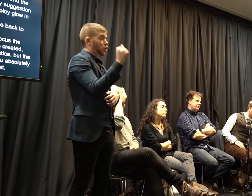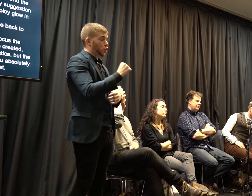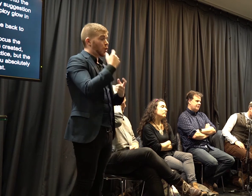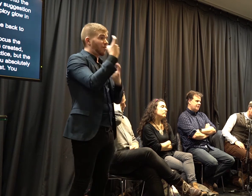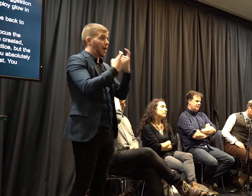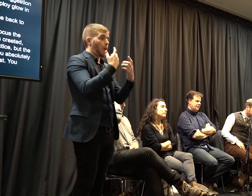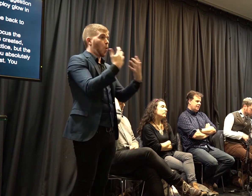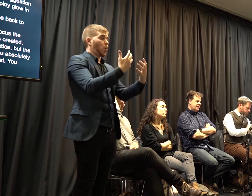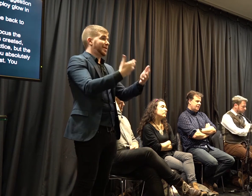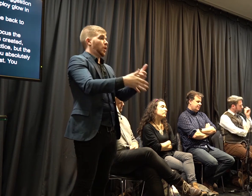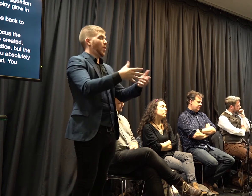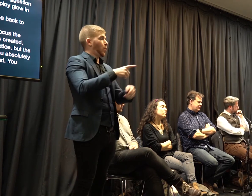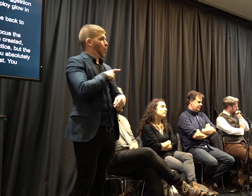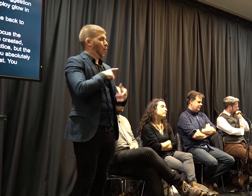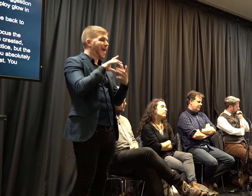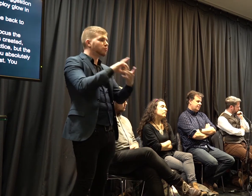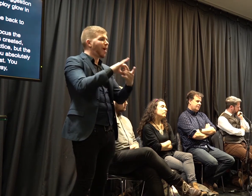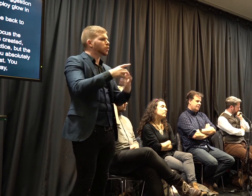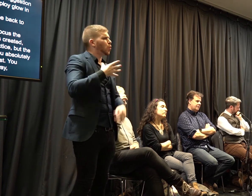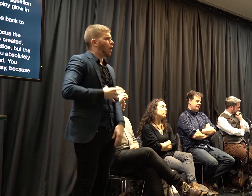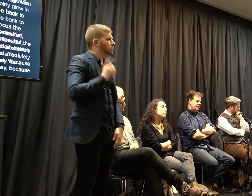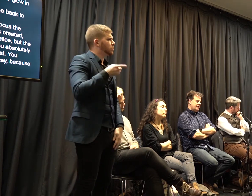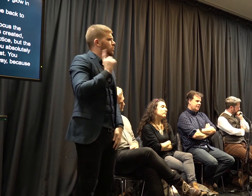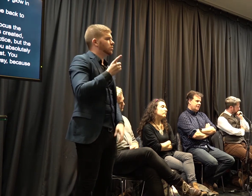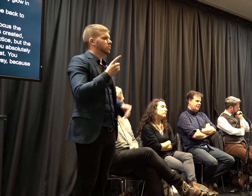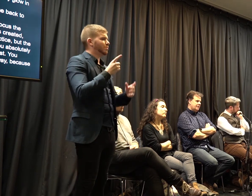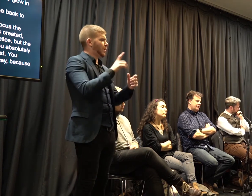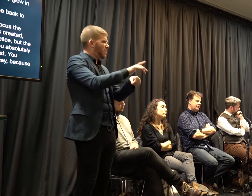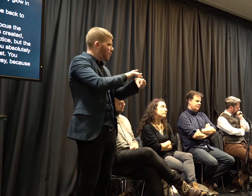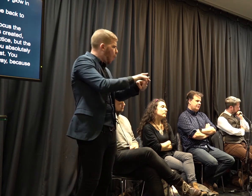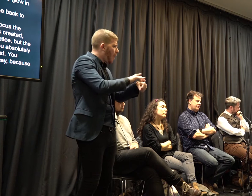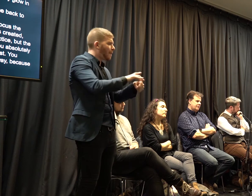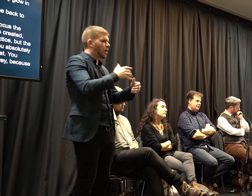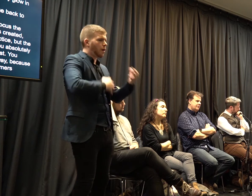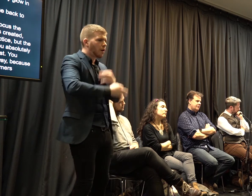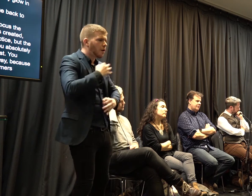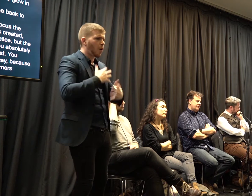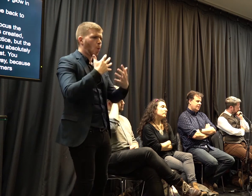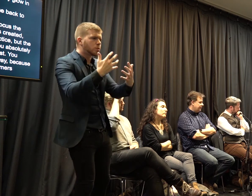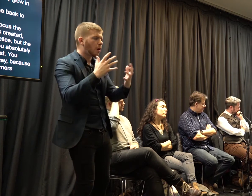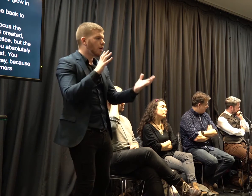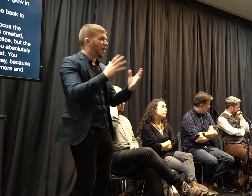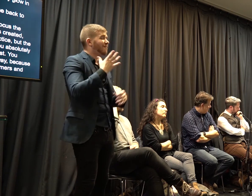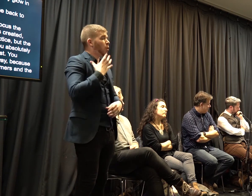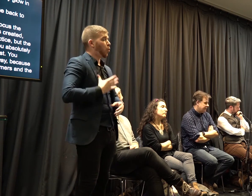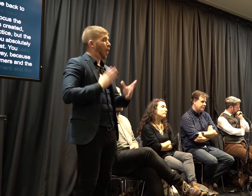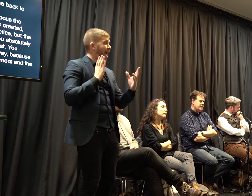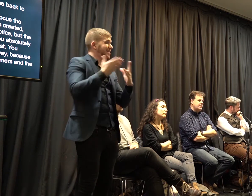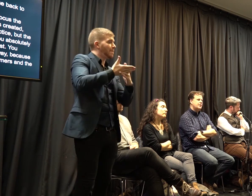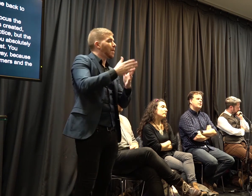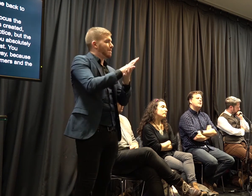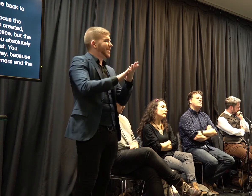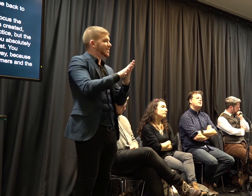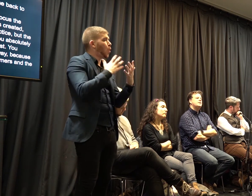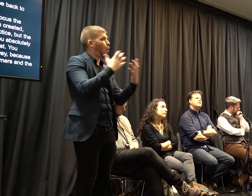anyway. It's about interaction between the performers and the audience. But if you specifically want to make it accessible, then you have to put the